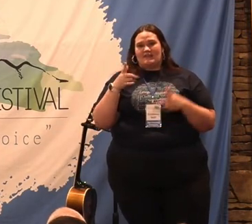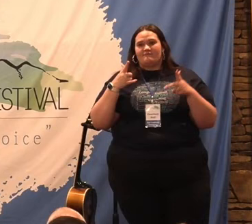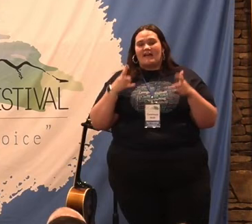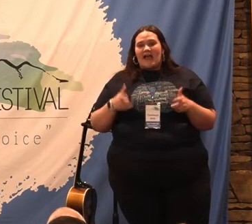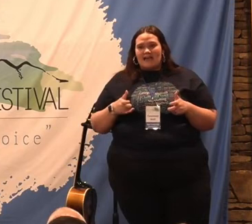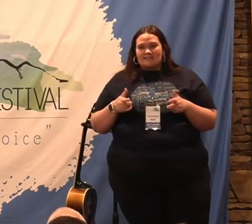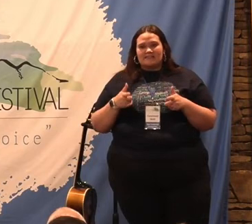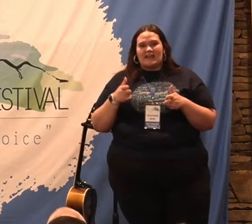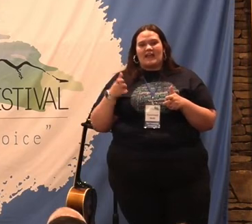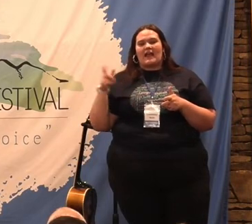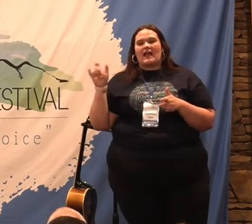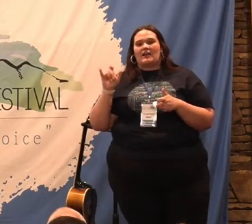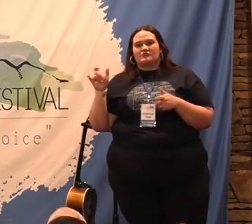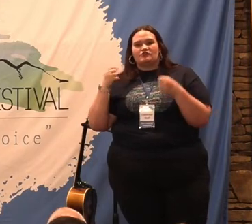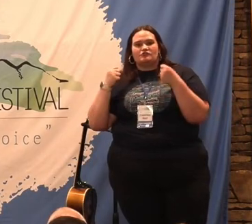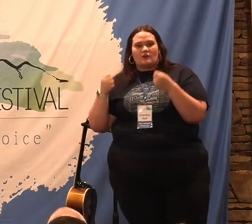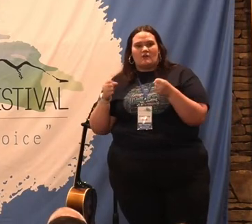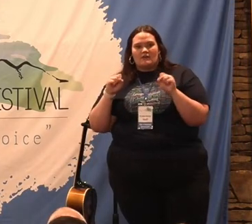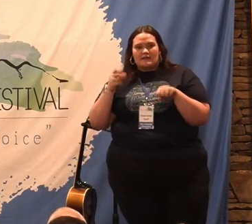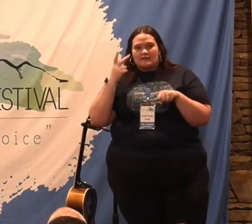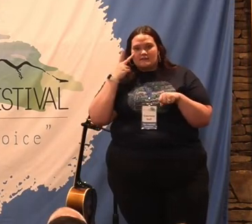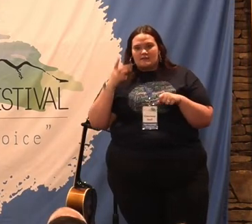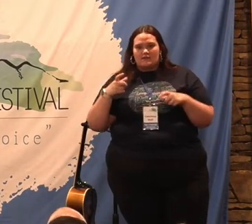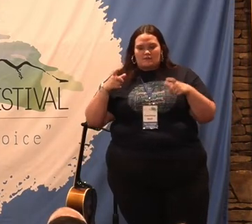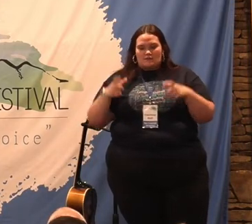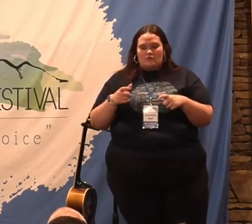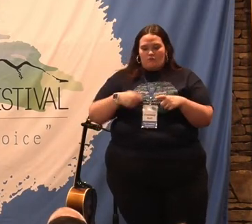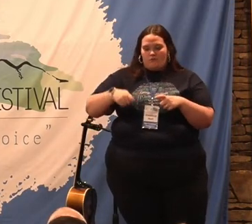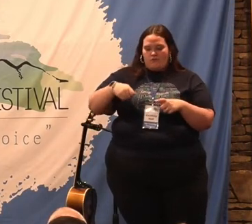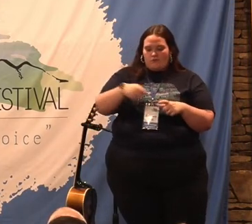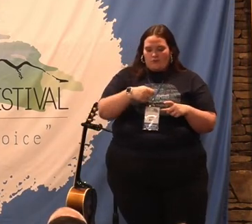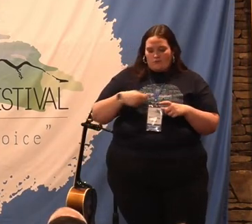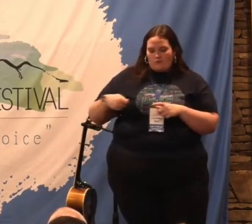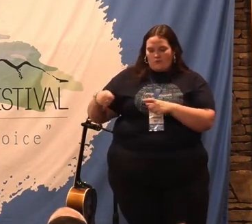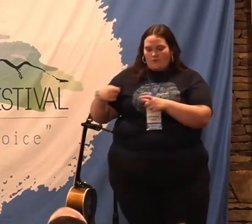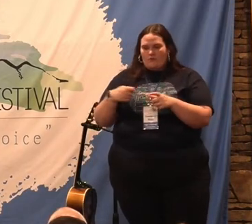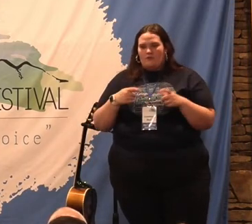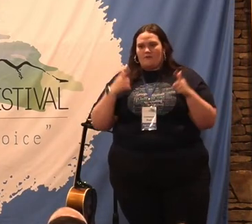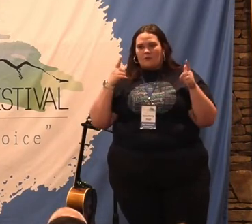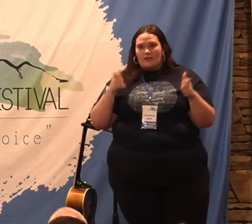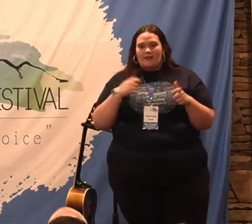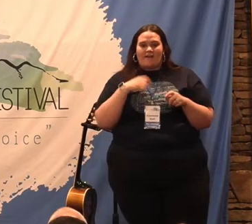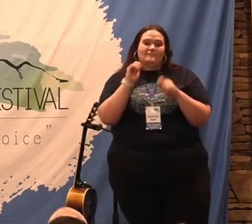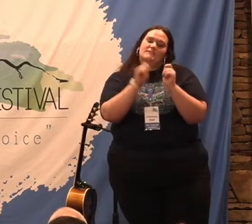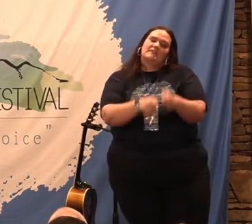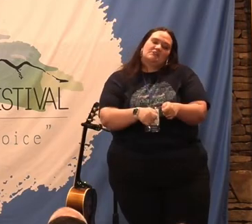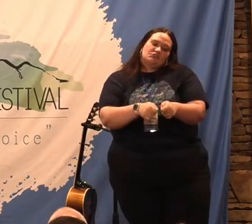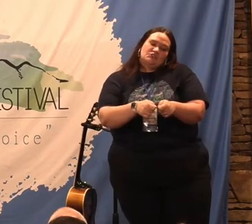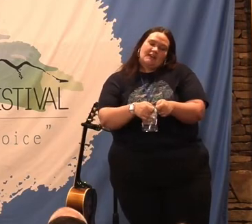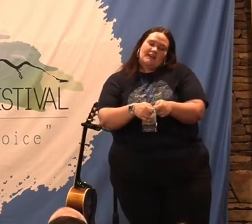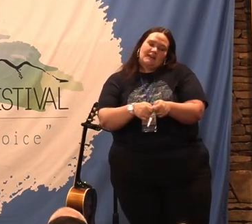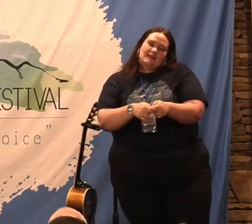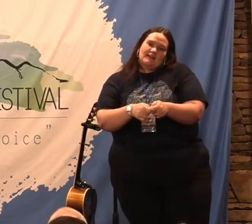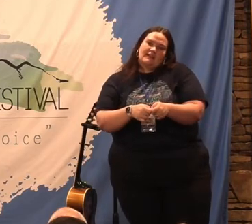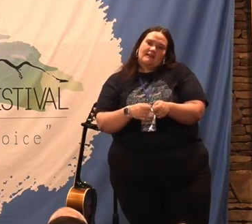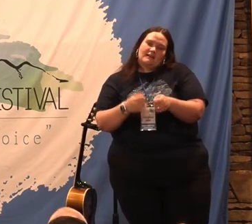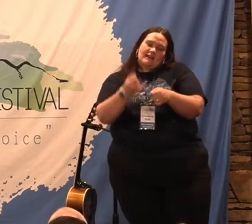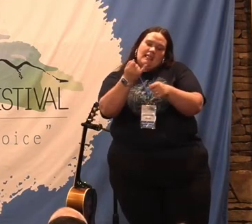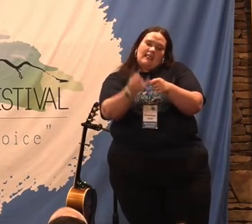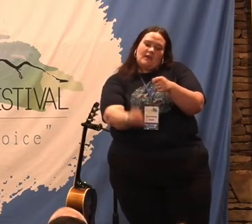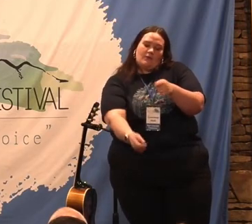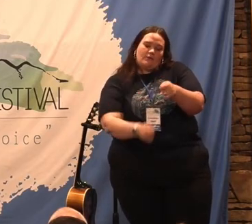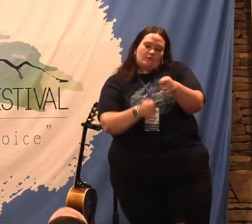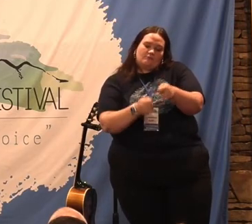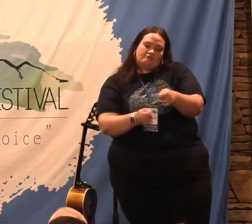you could just see the doily appear as she sat there on the riverbank, tatting, I'm fishing, the line's in the